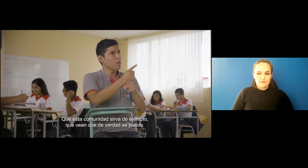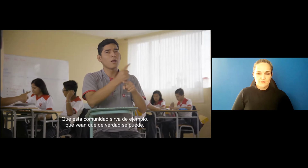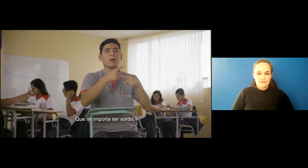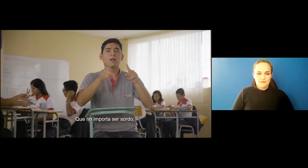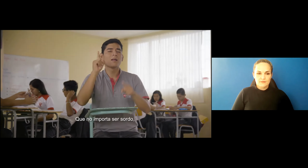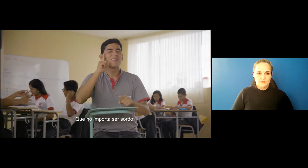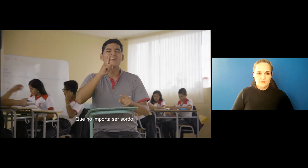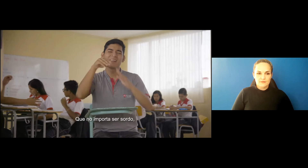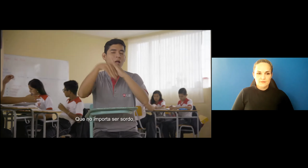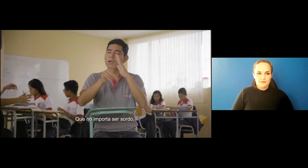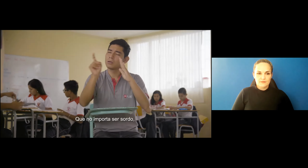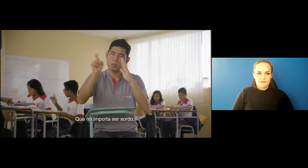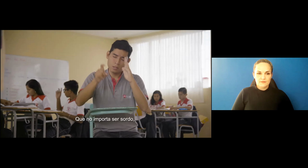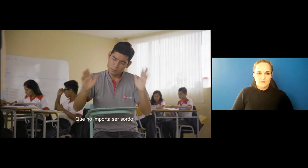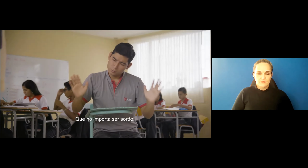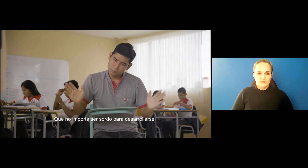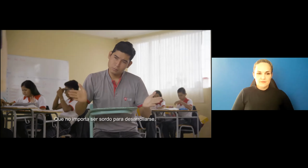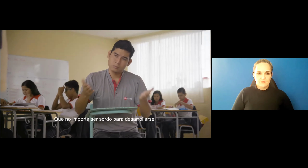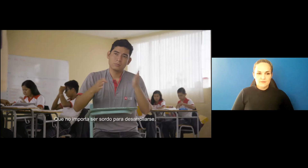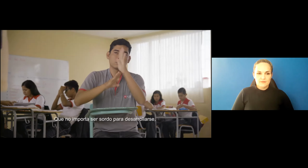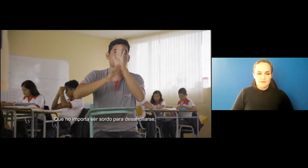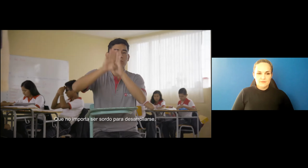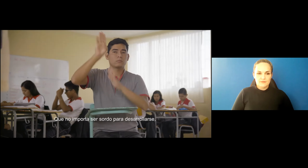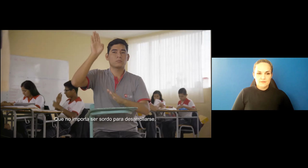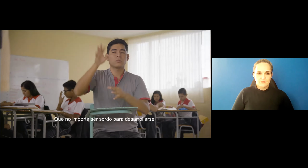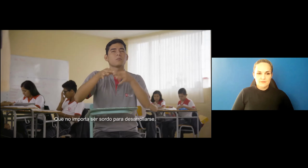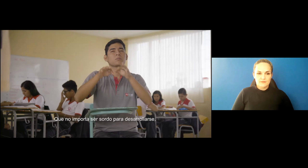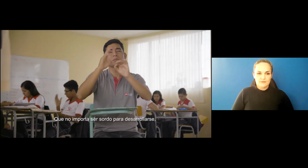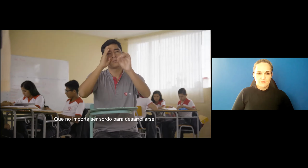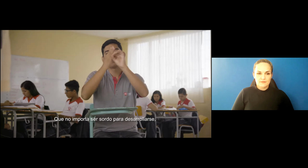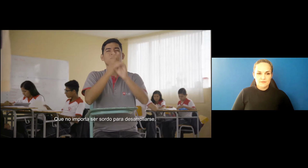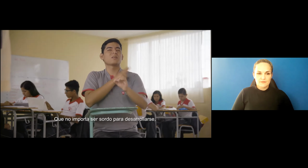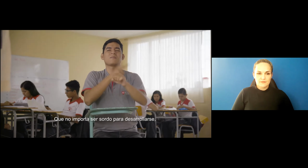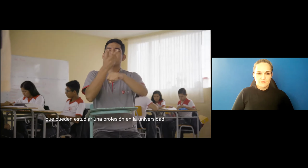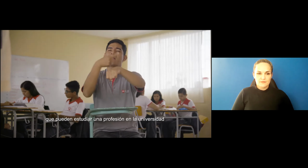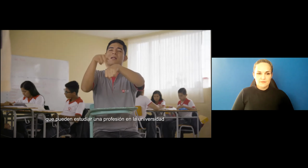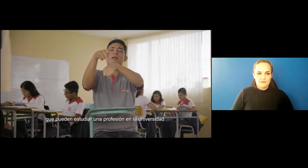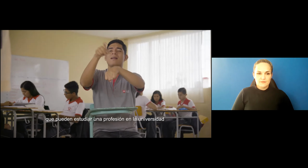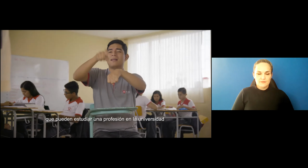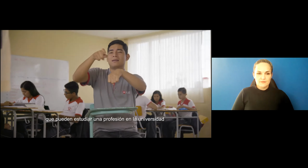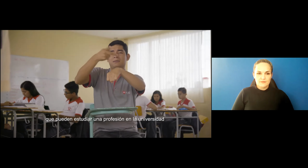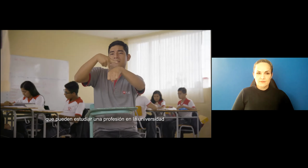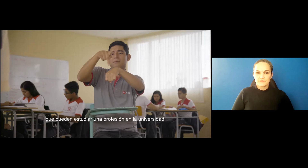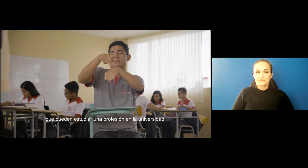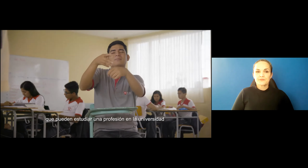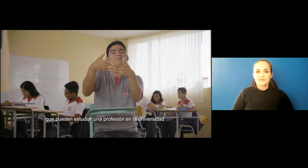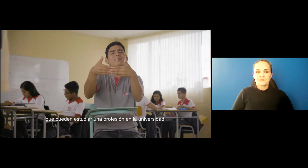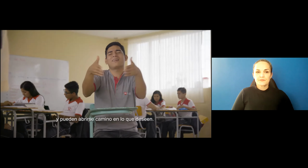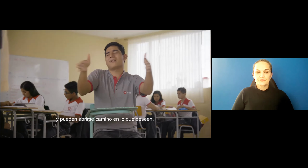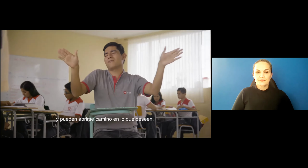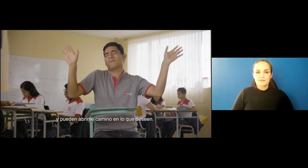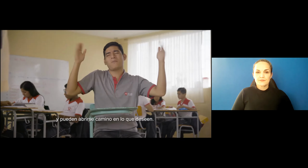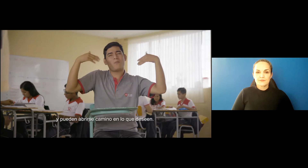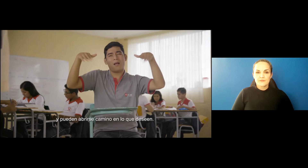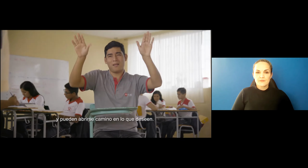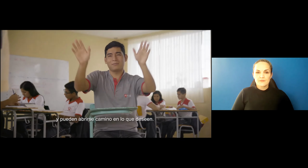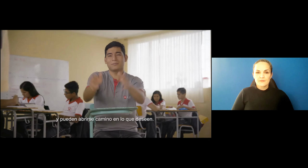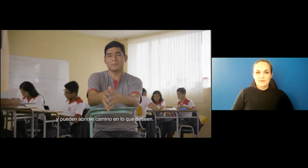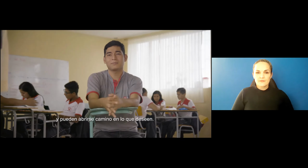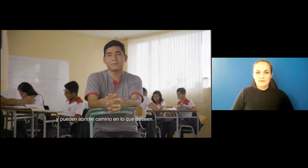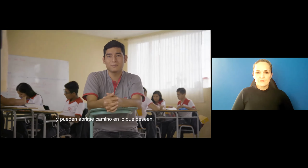see that this can truly be done. It doesn't matter that you're deaf. It doesn't matter that you're deaf to be able to develop into